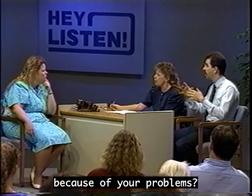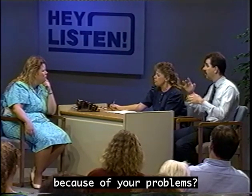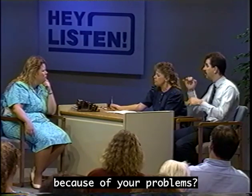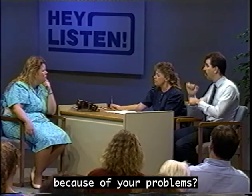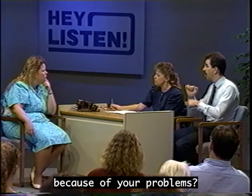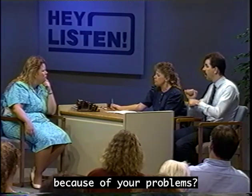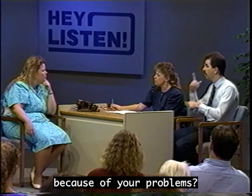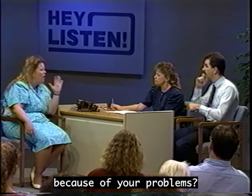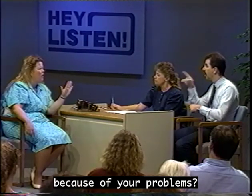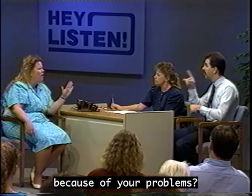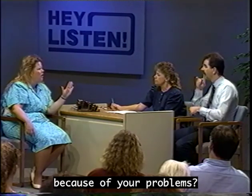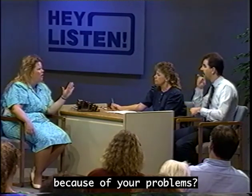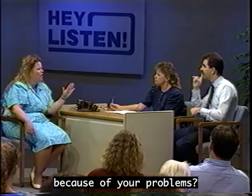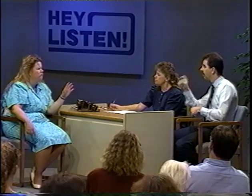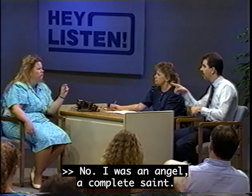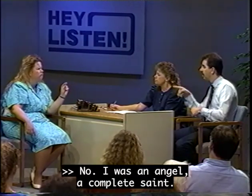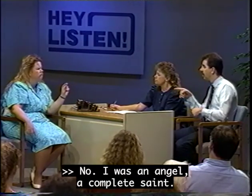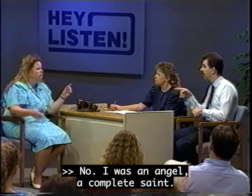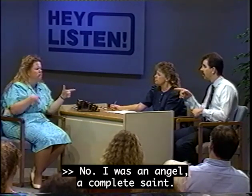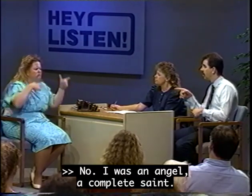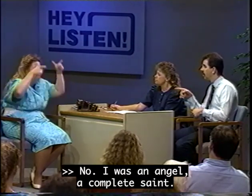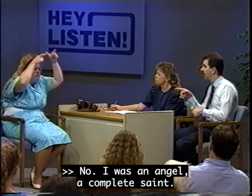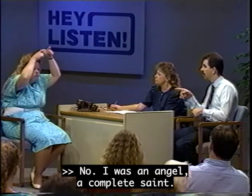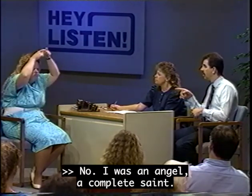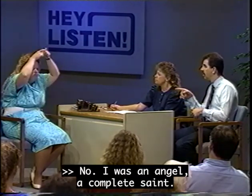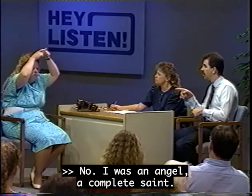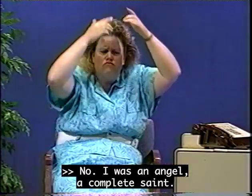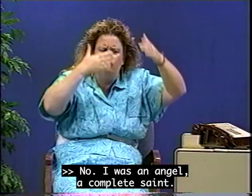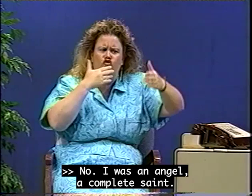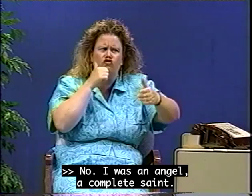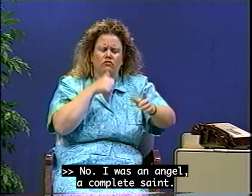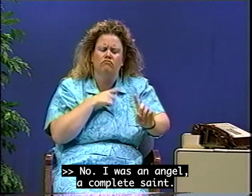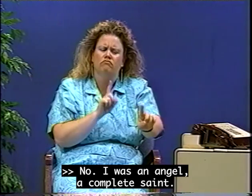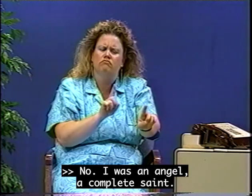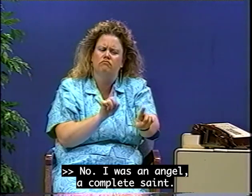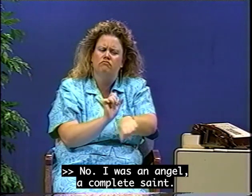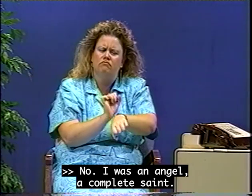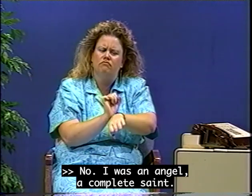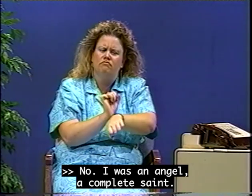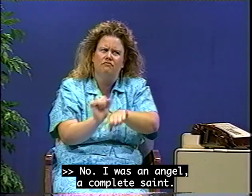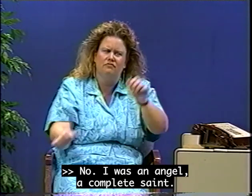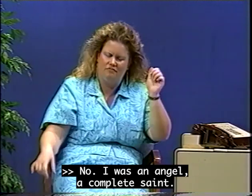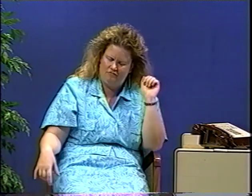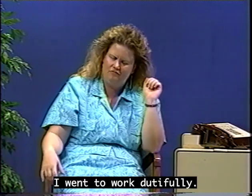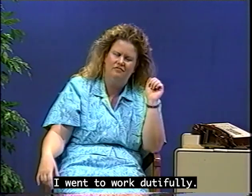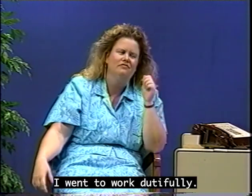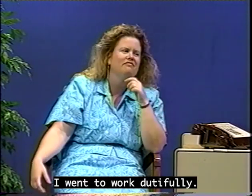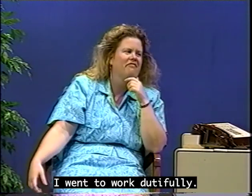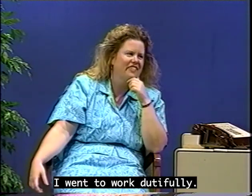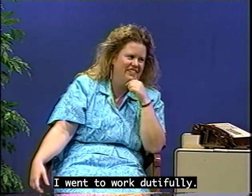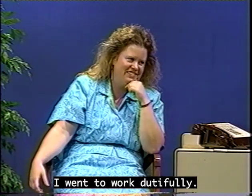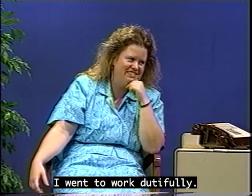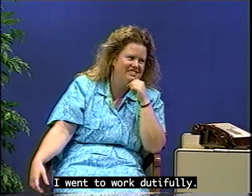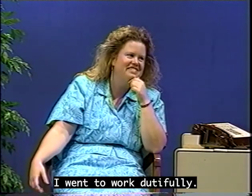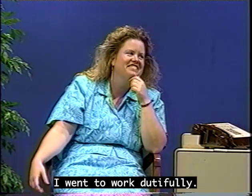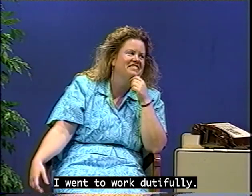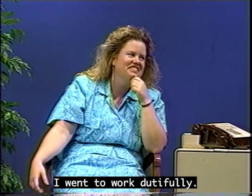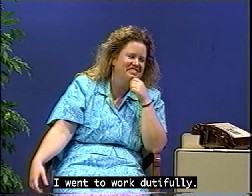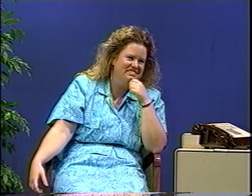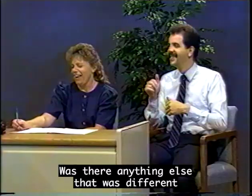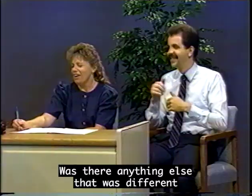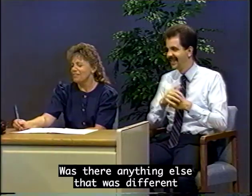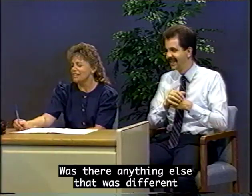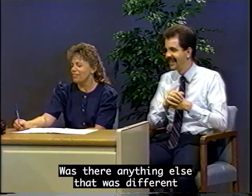your problems? No. I was an angel, complete saint. I went to work